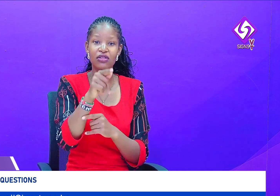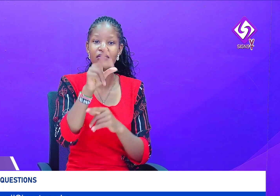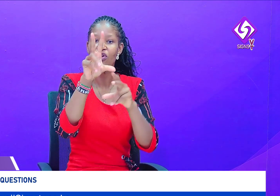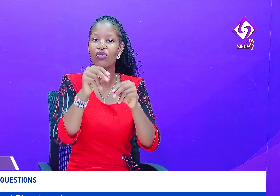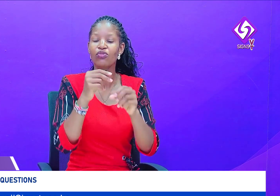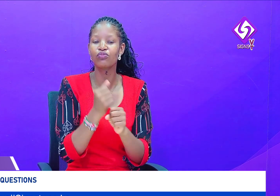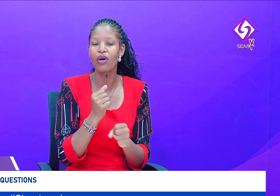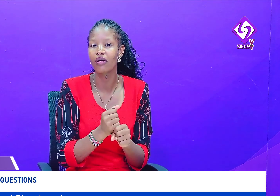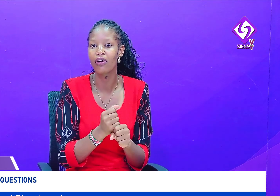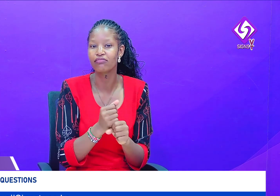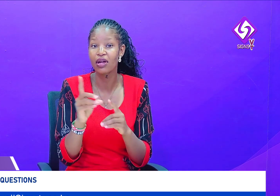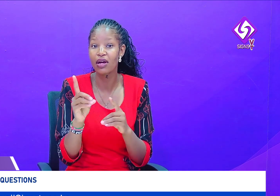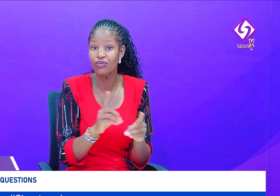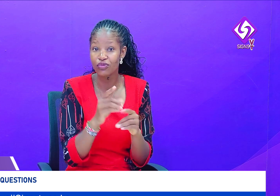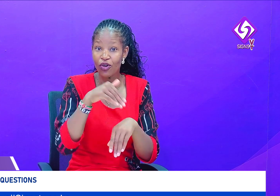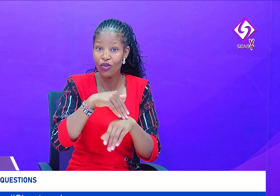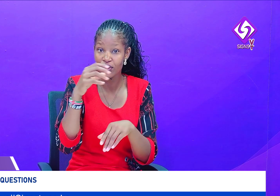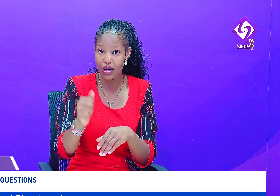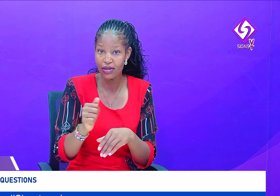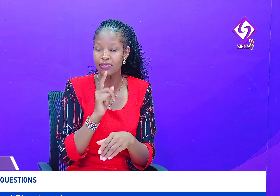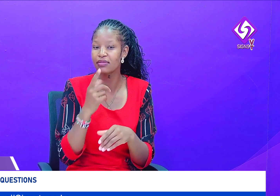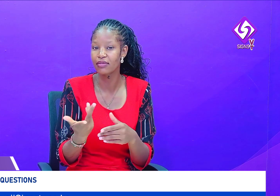done at the said facility.